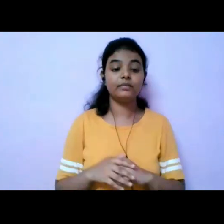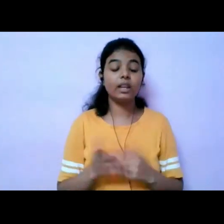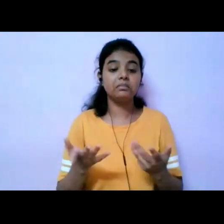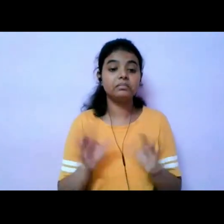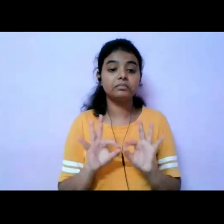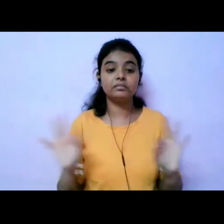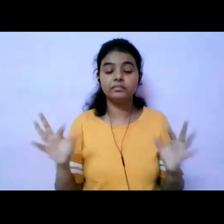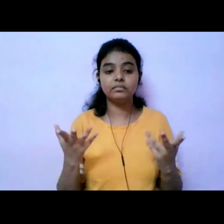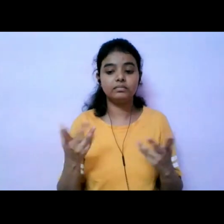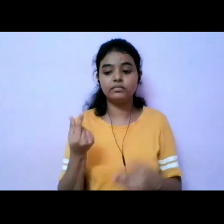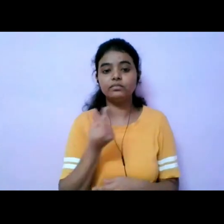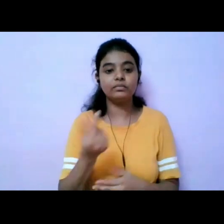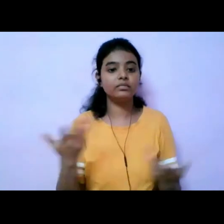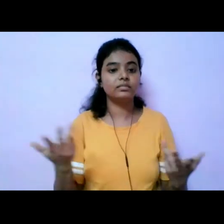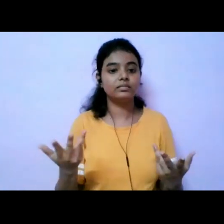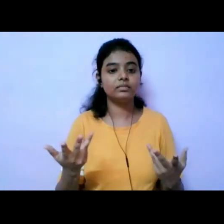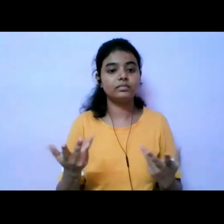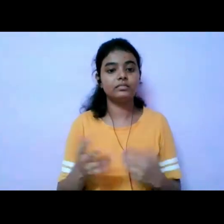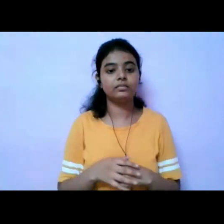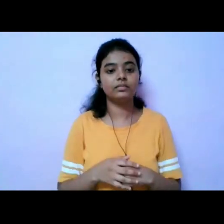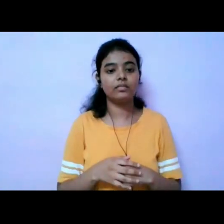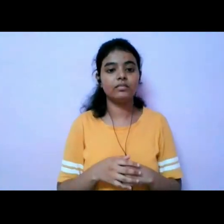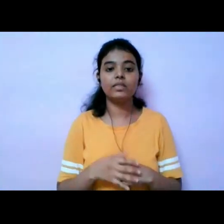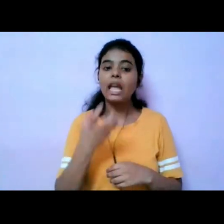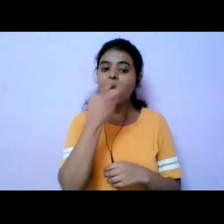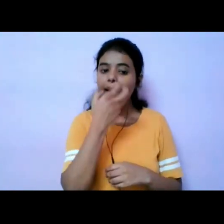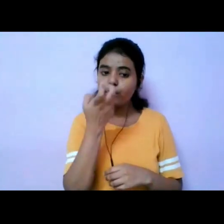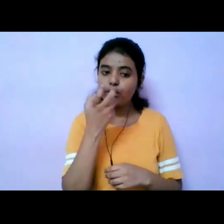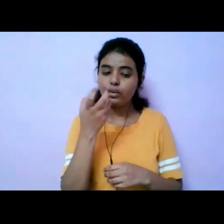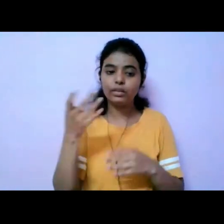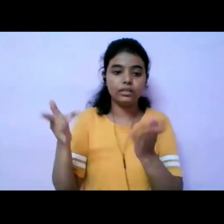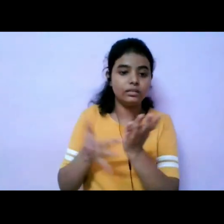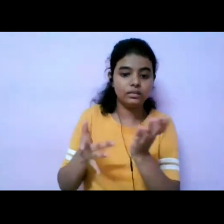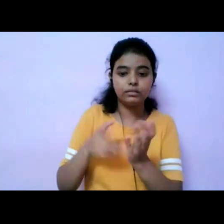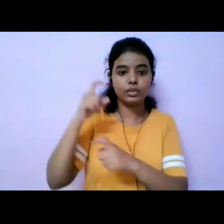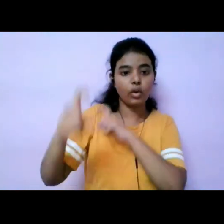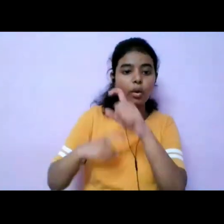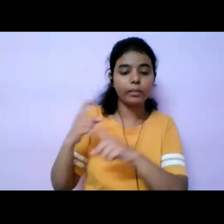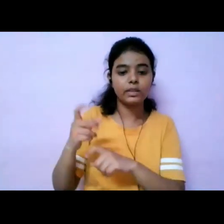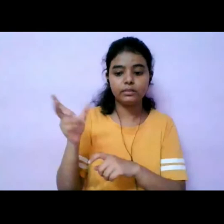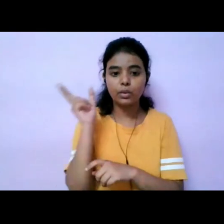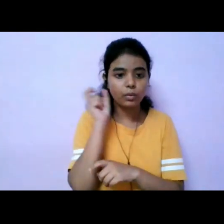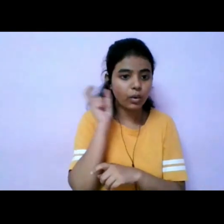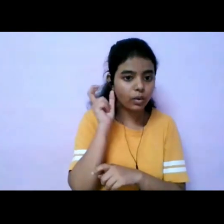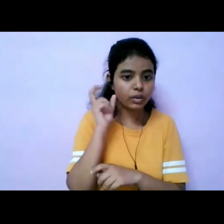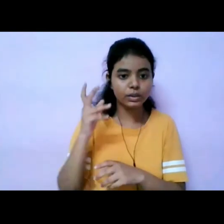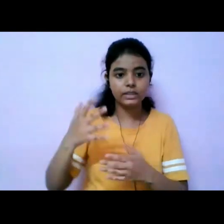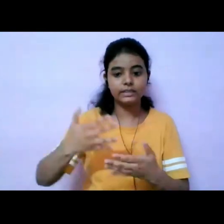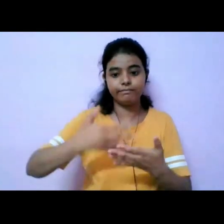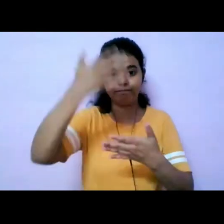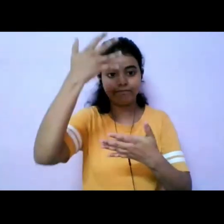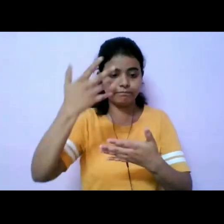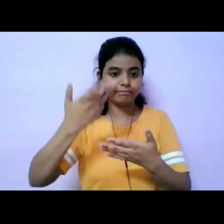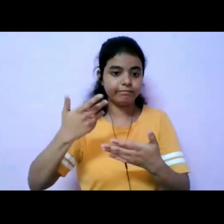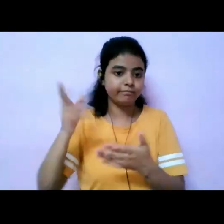Basically, I just use Apple products with the voiceover screen reading software.